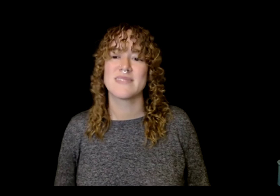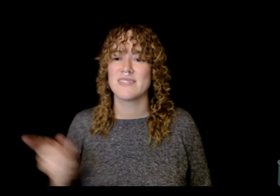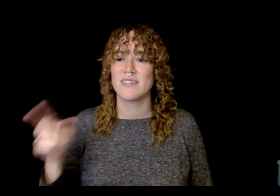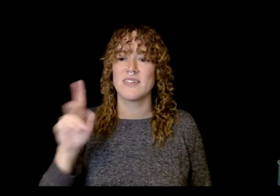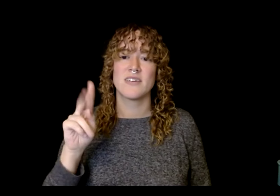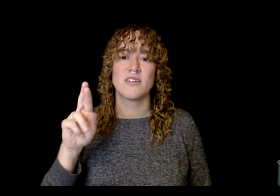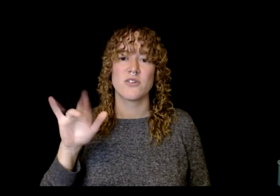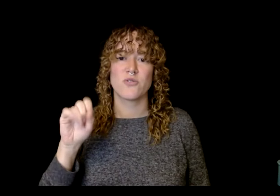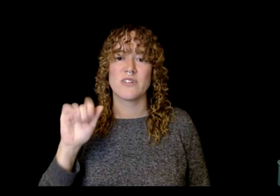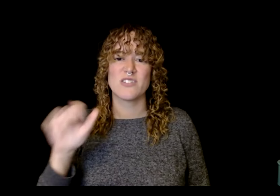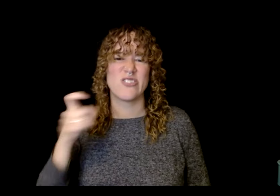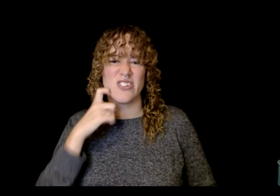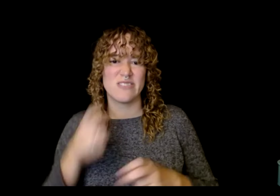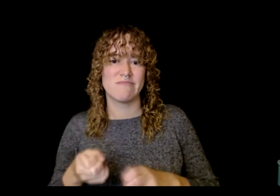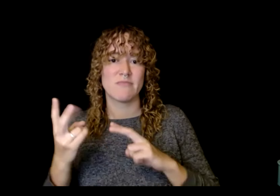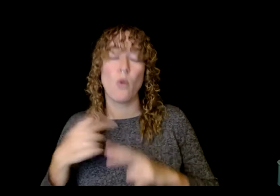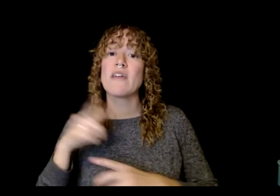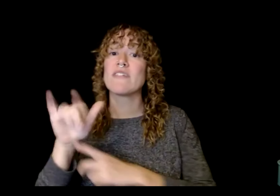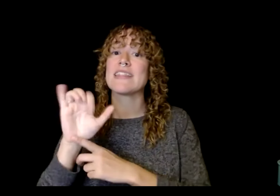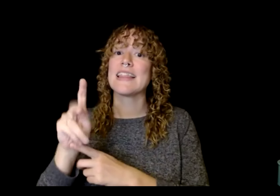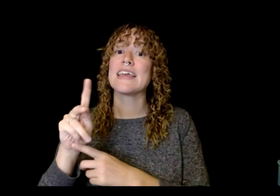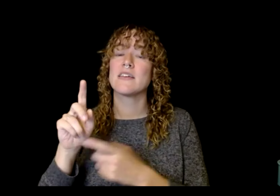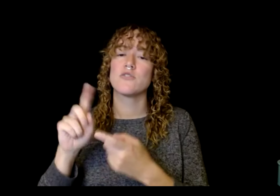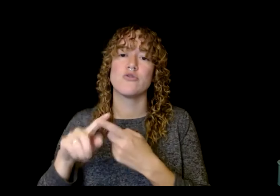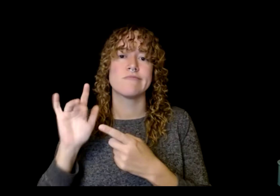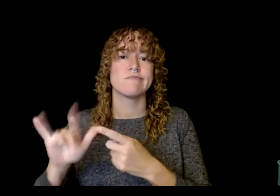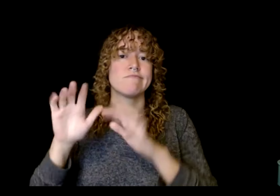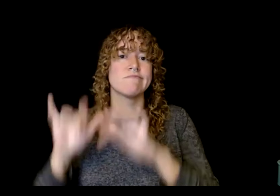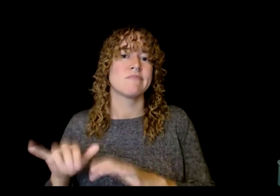Crystal put into the chat, we have a link that you can use as well.